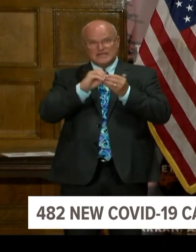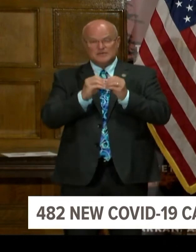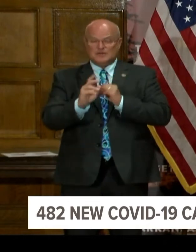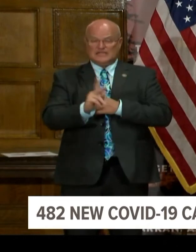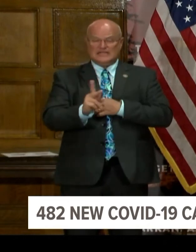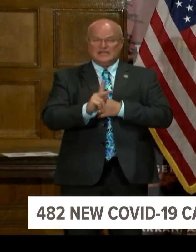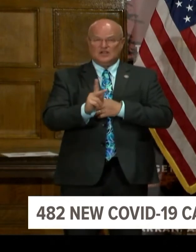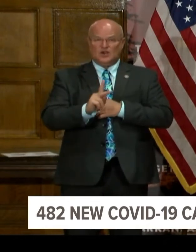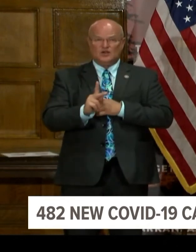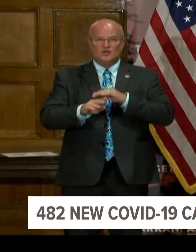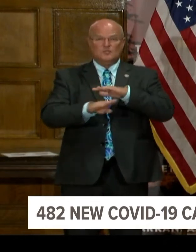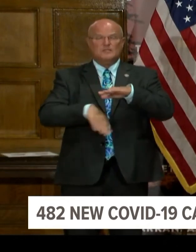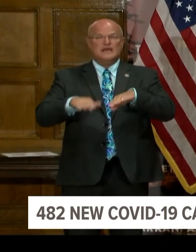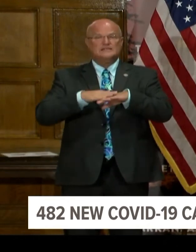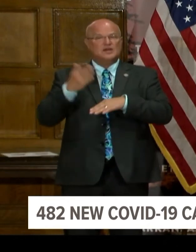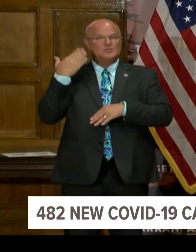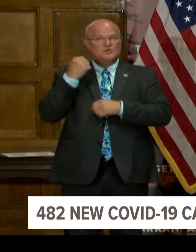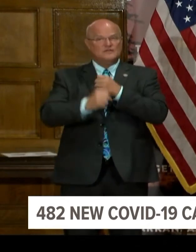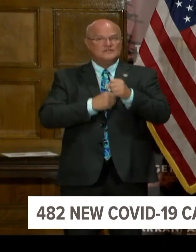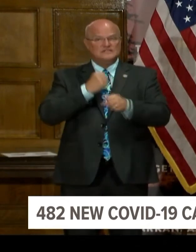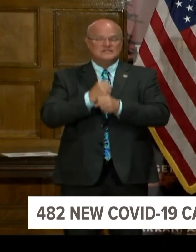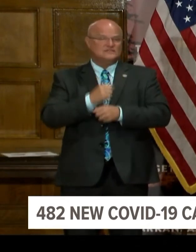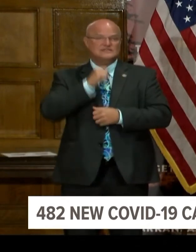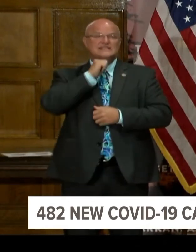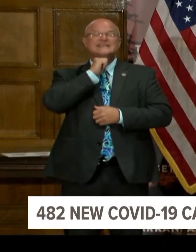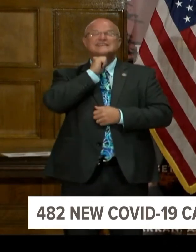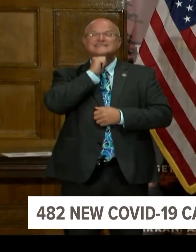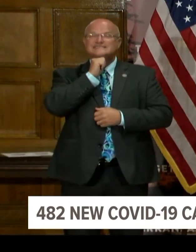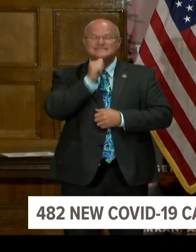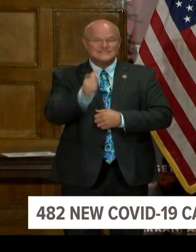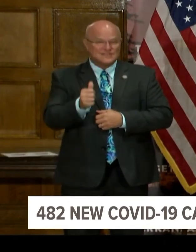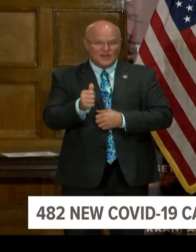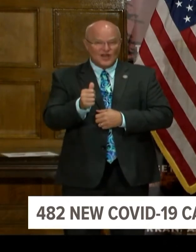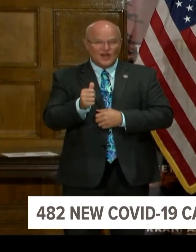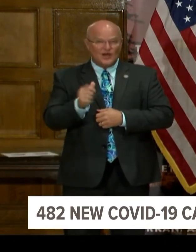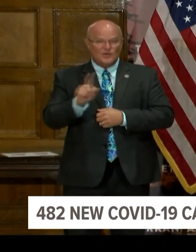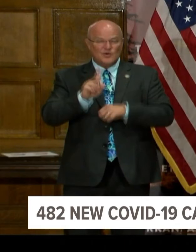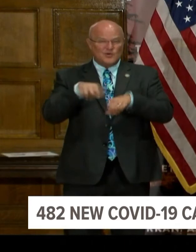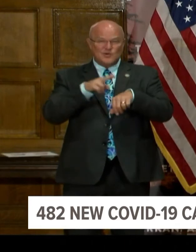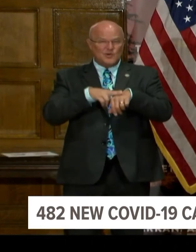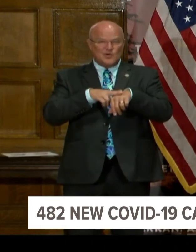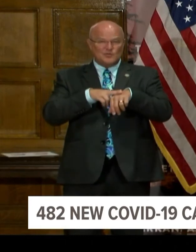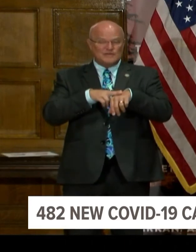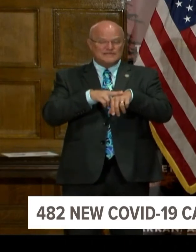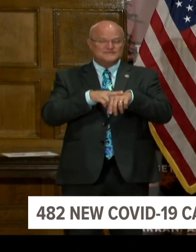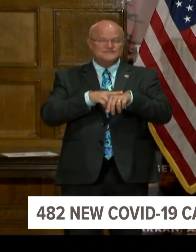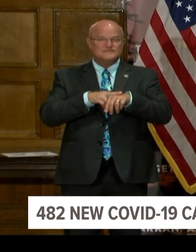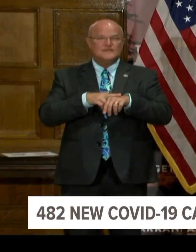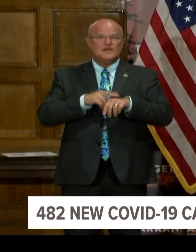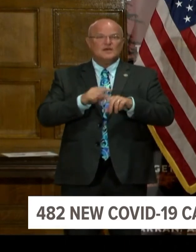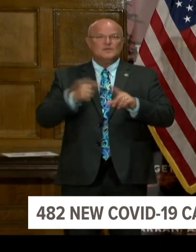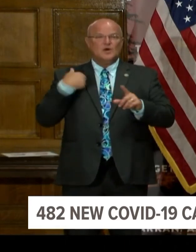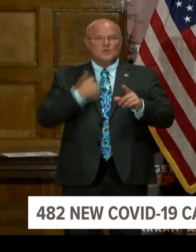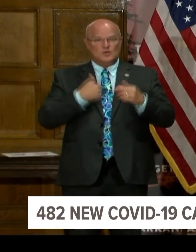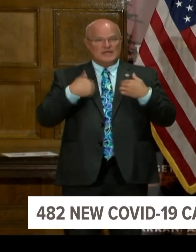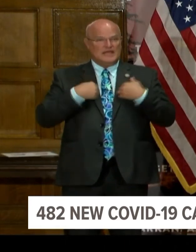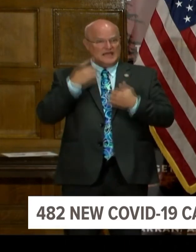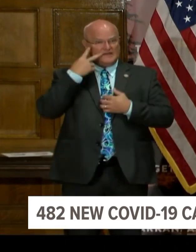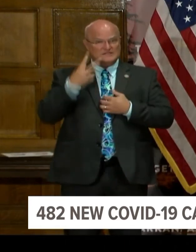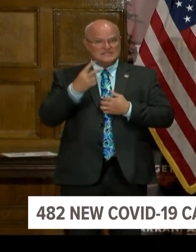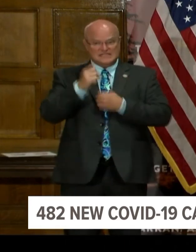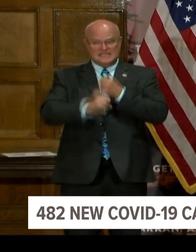of kindergartners based on the previous years is not where it normally would be. We have seen